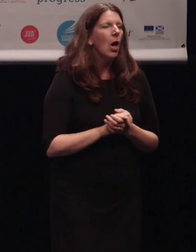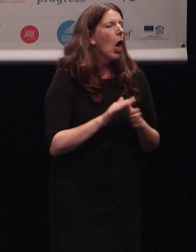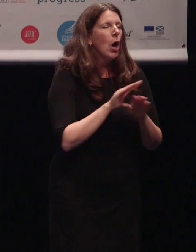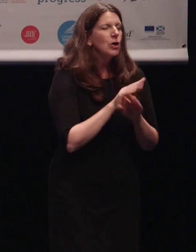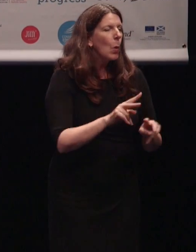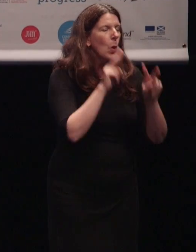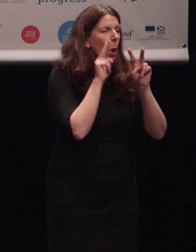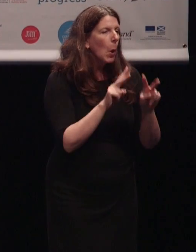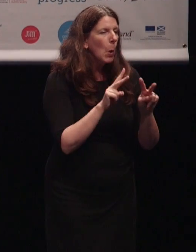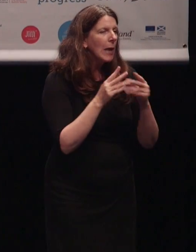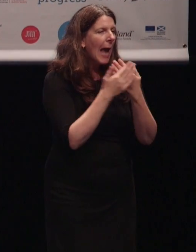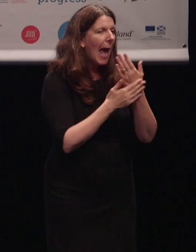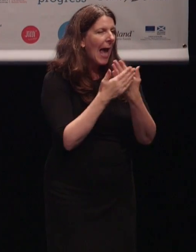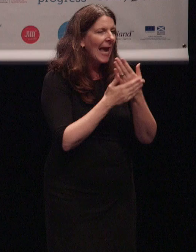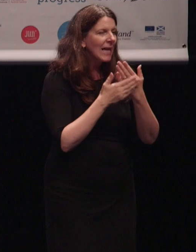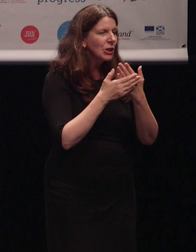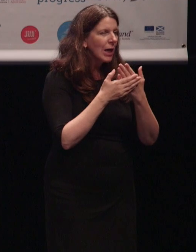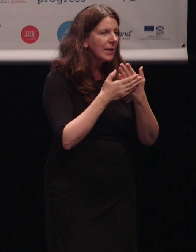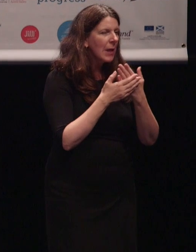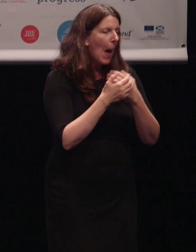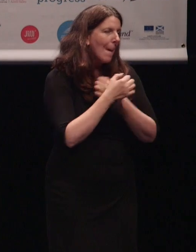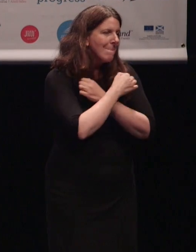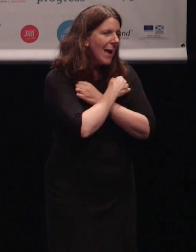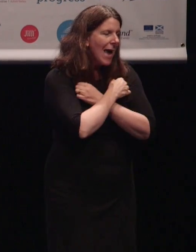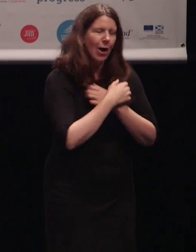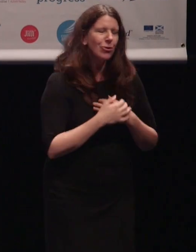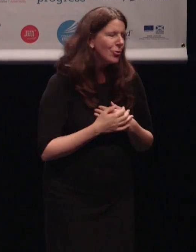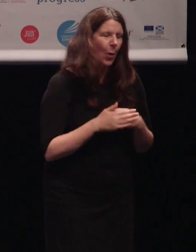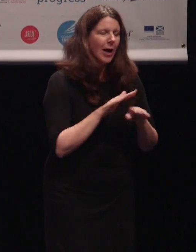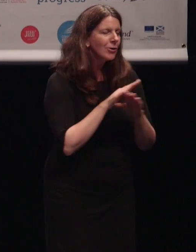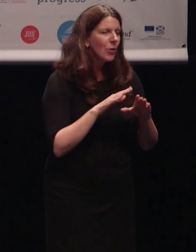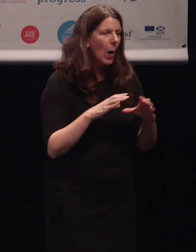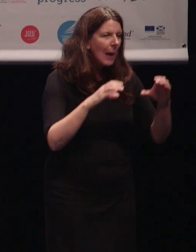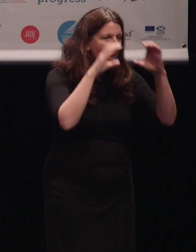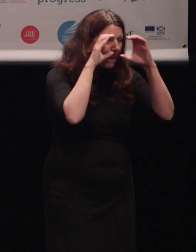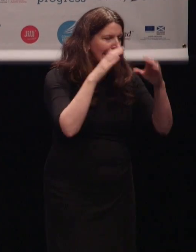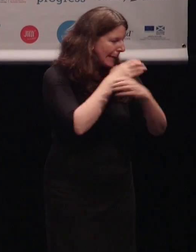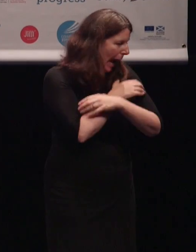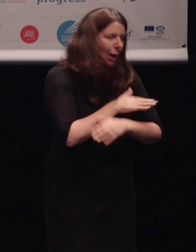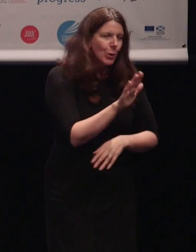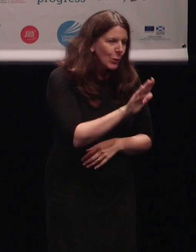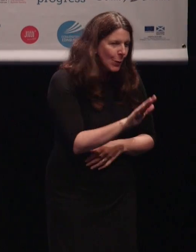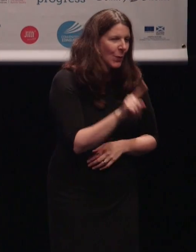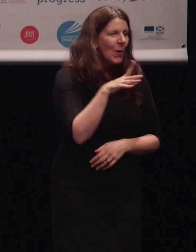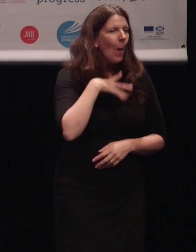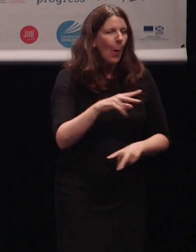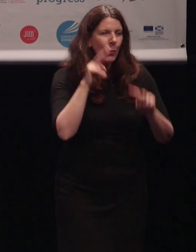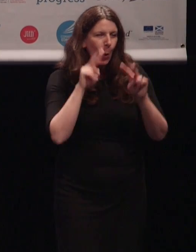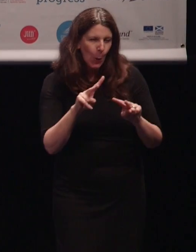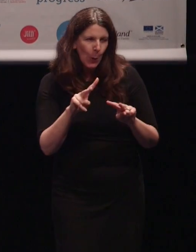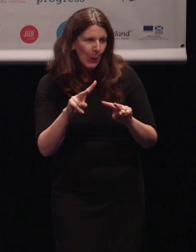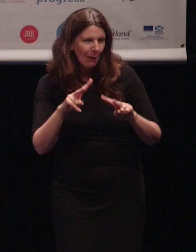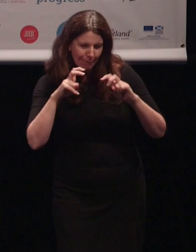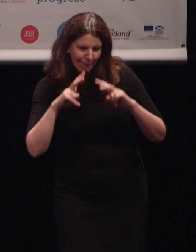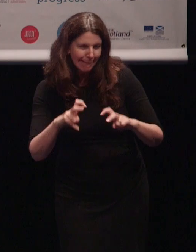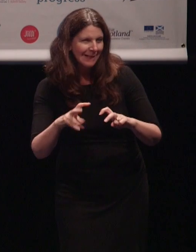bears. You want to look at PANDAS together with streptococci, or maybe together with the name Susan Swedo, the